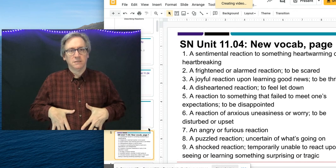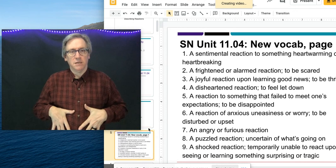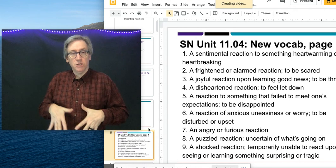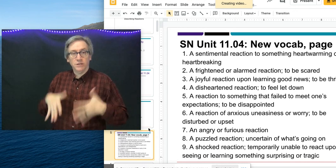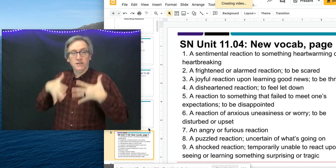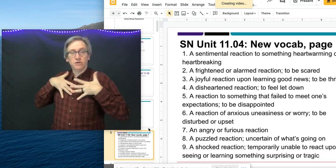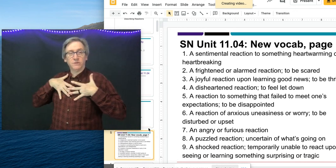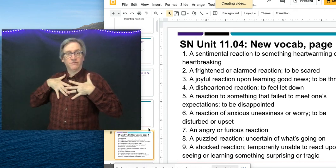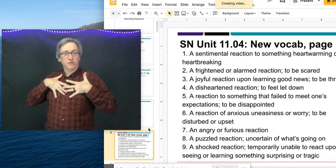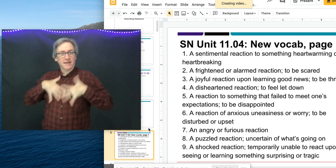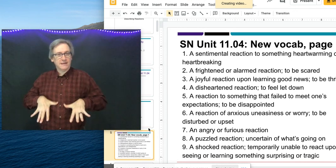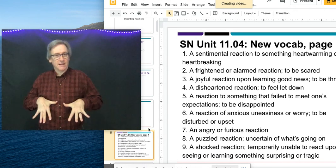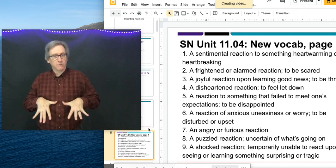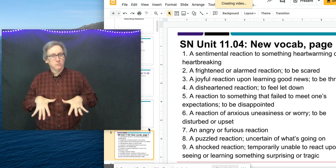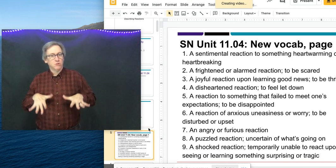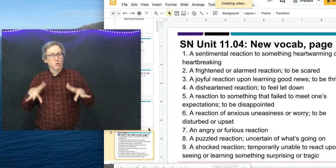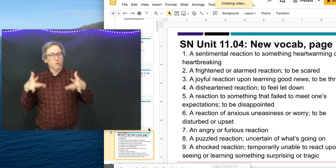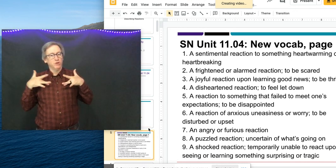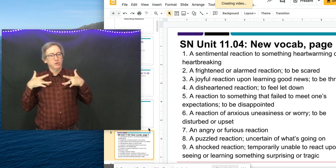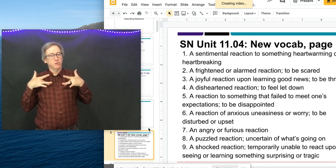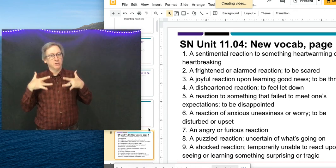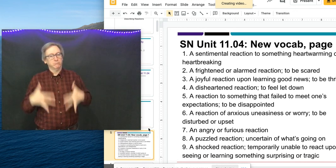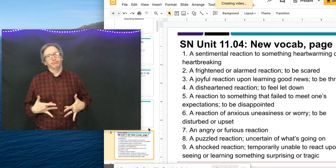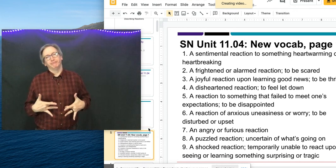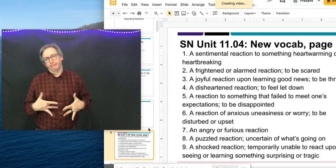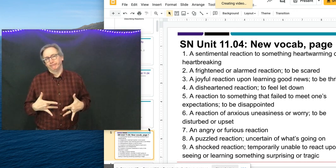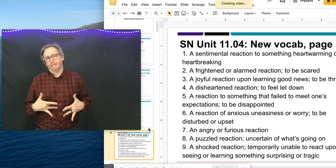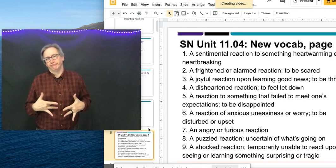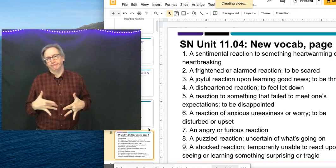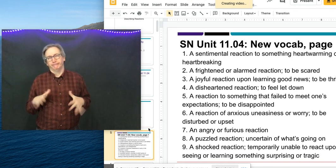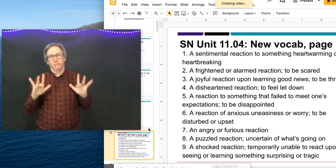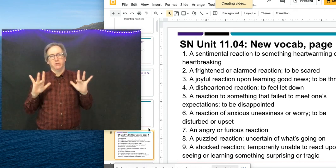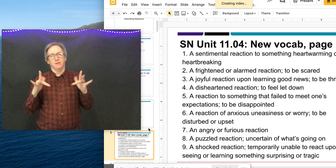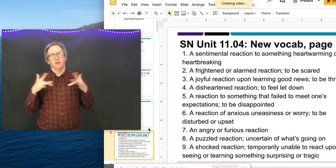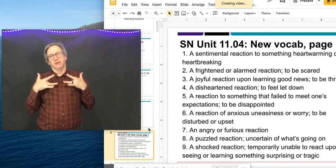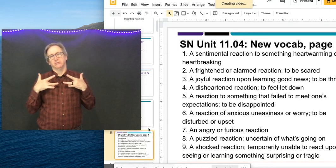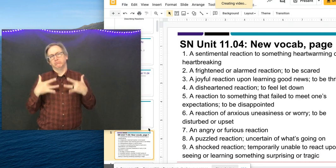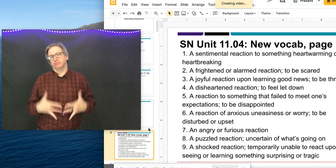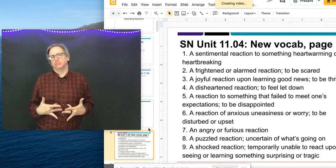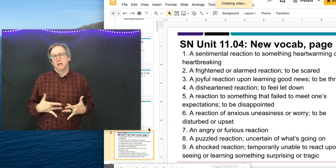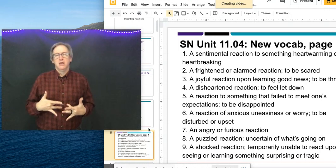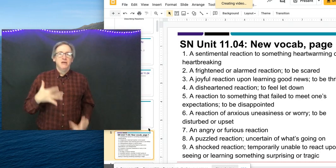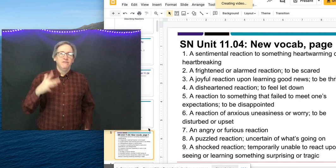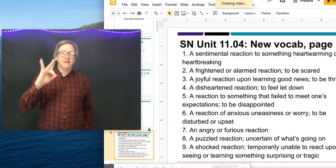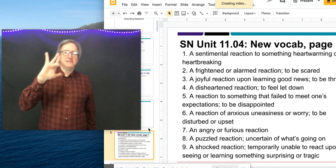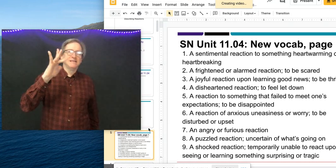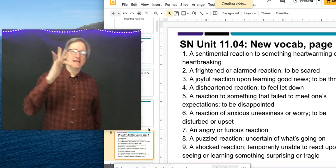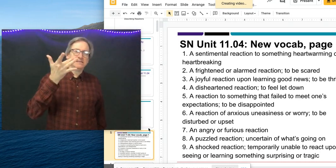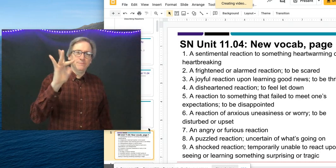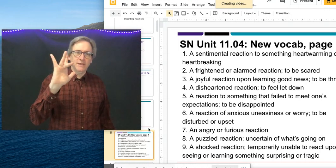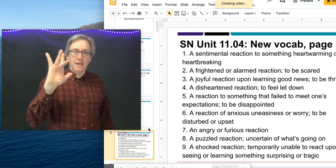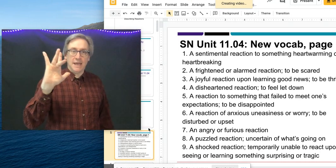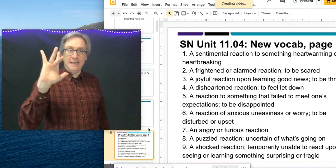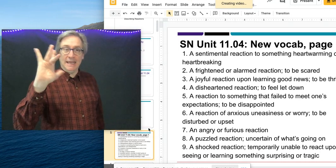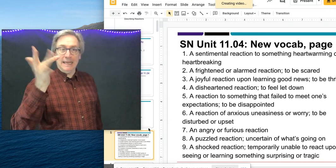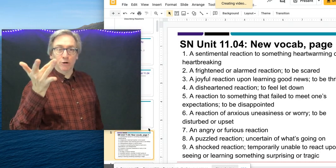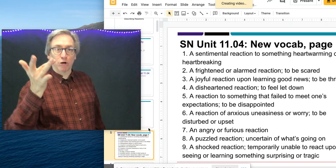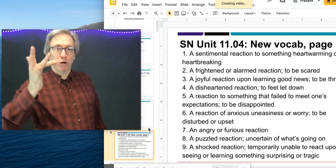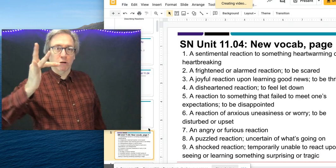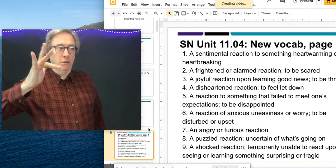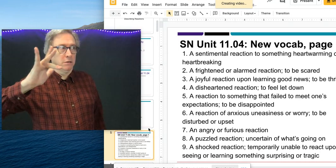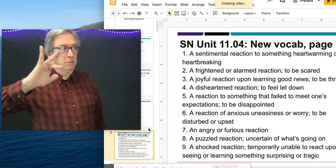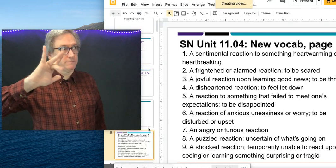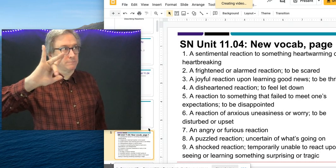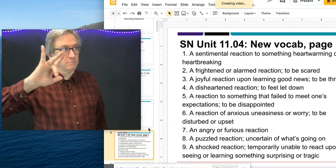Depressed. You can either do it with the full hand down, or you can do it with the middle finger. This tends to be an